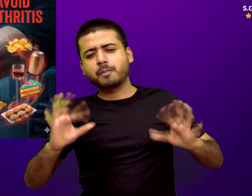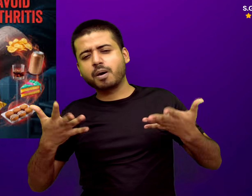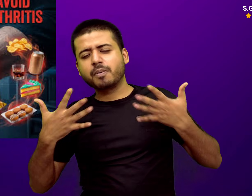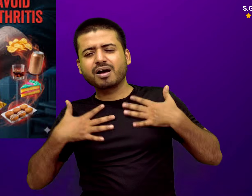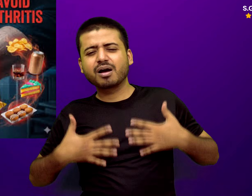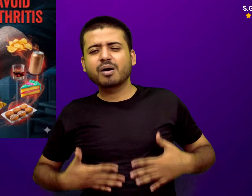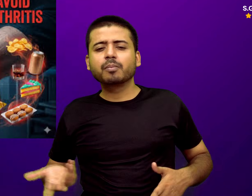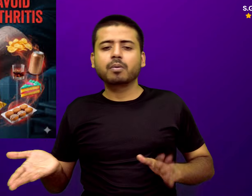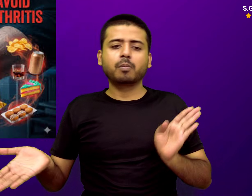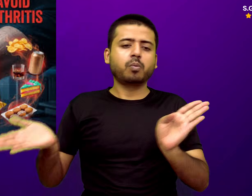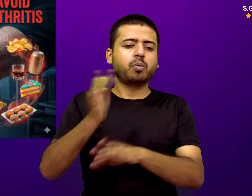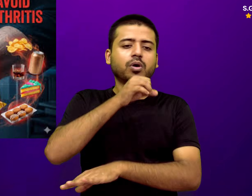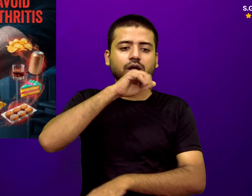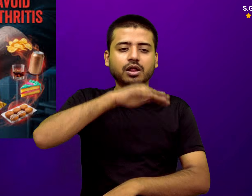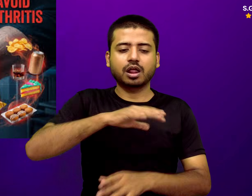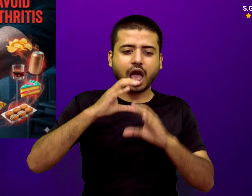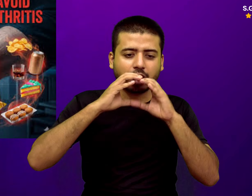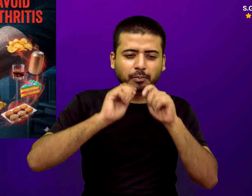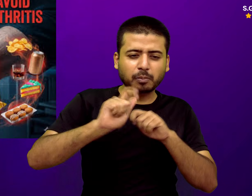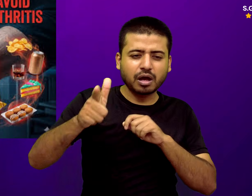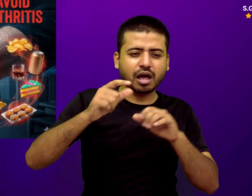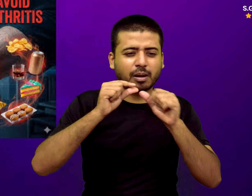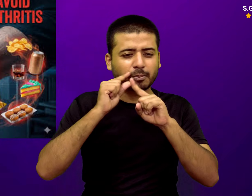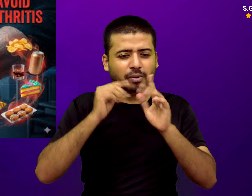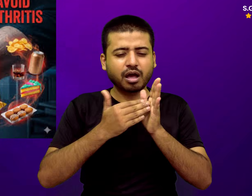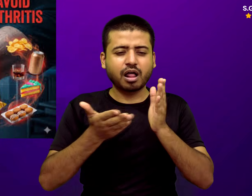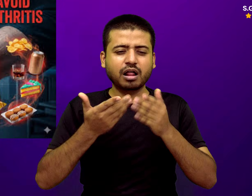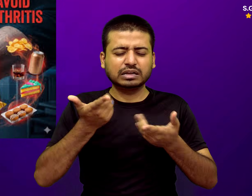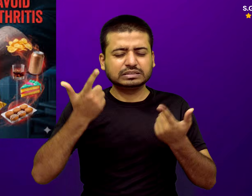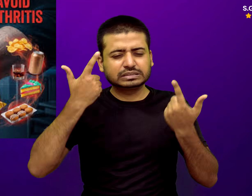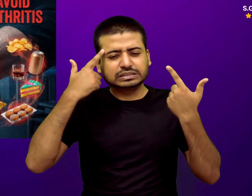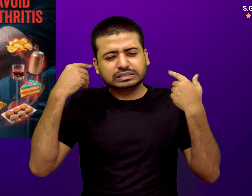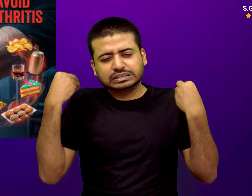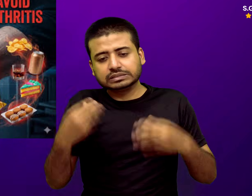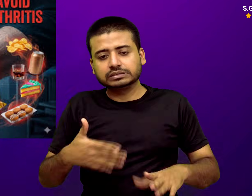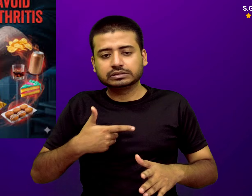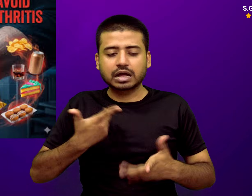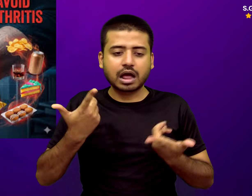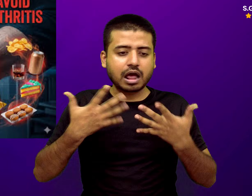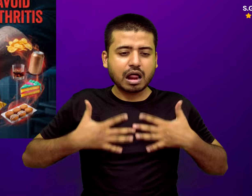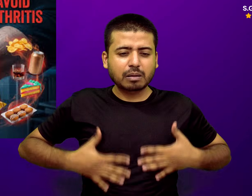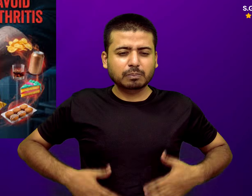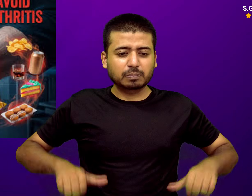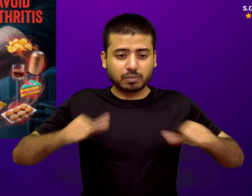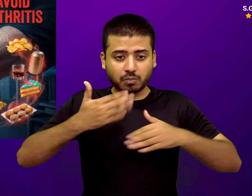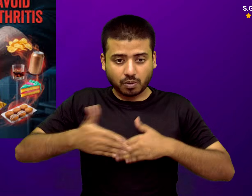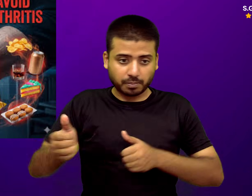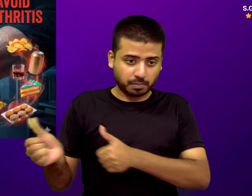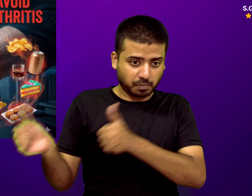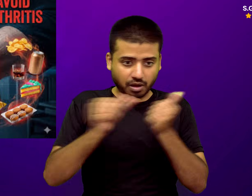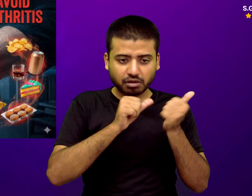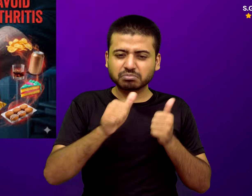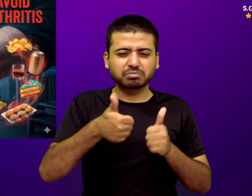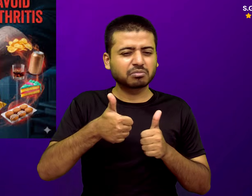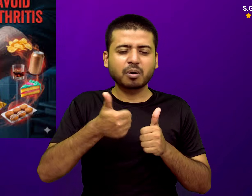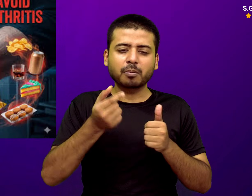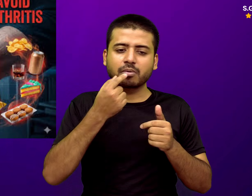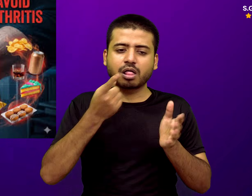spikes. This prompts your body to release inflammatory messengers called cytokines. Furthermore, excess sugar in the